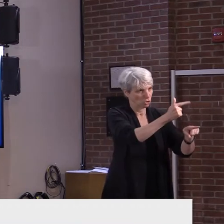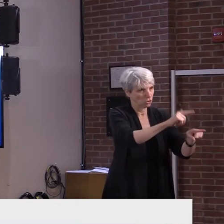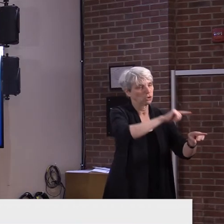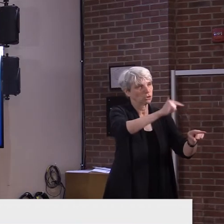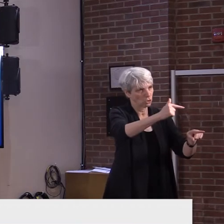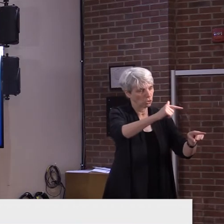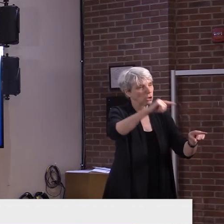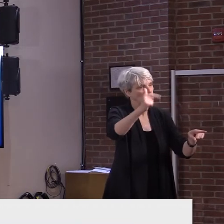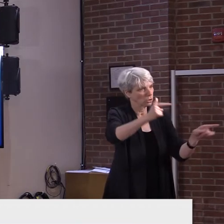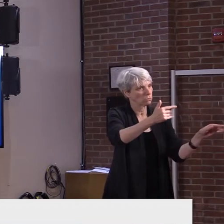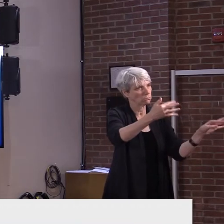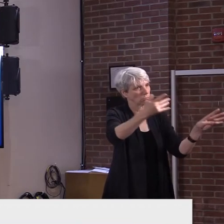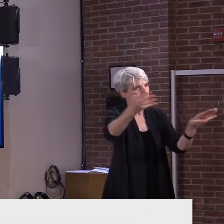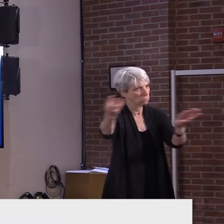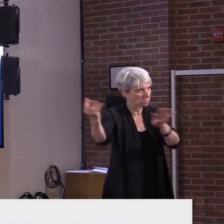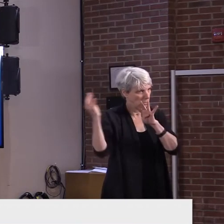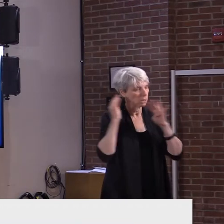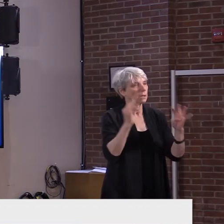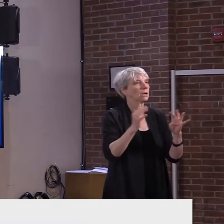their